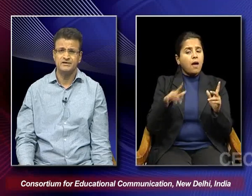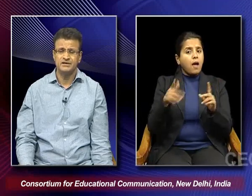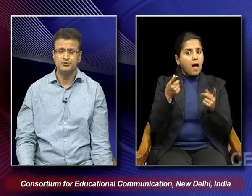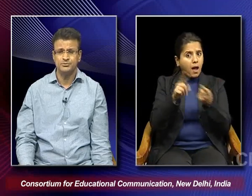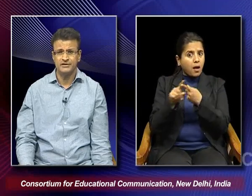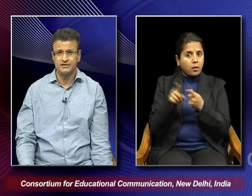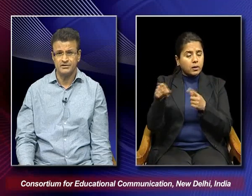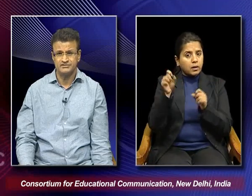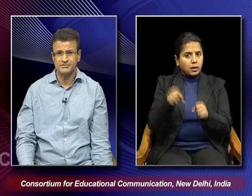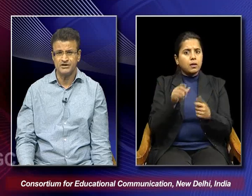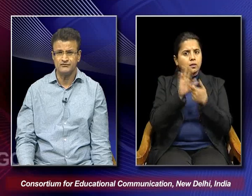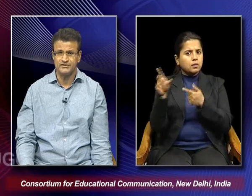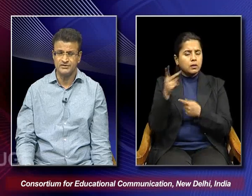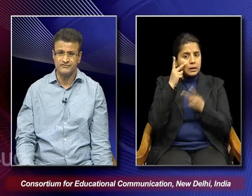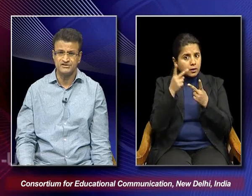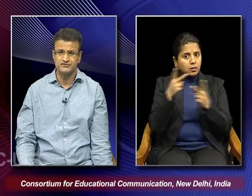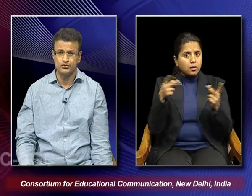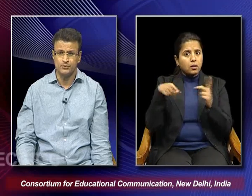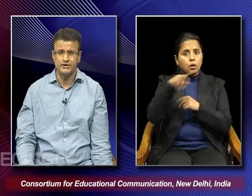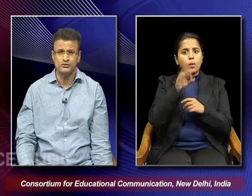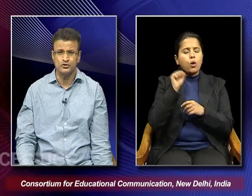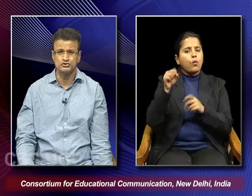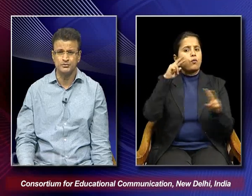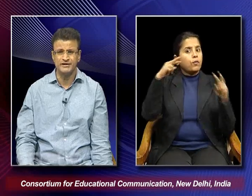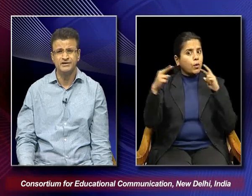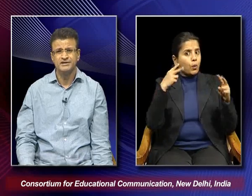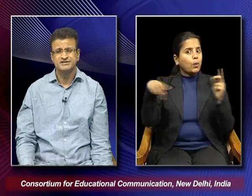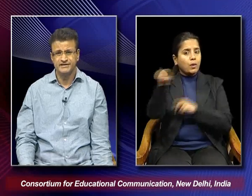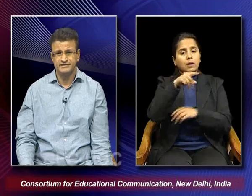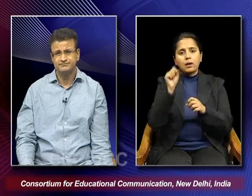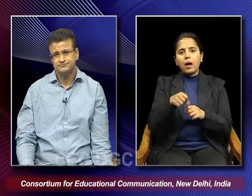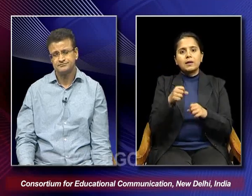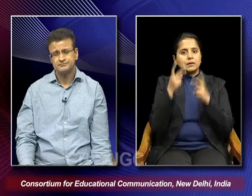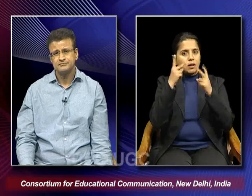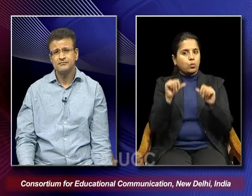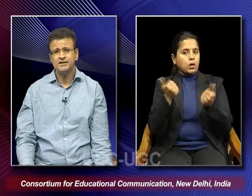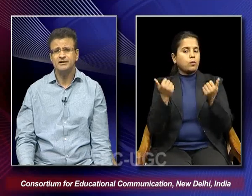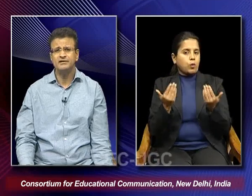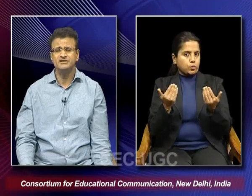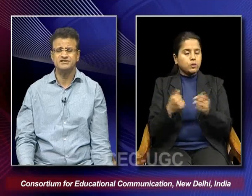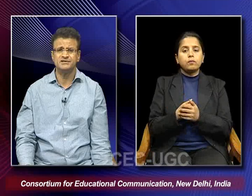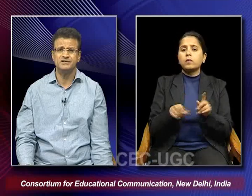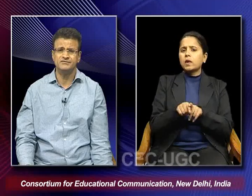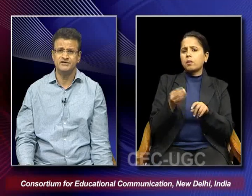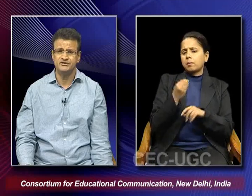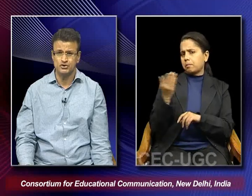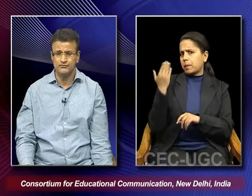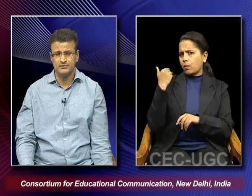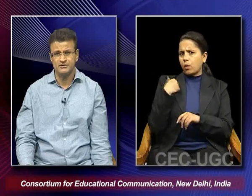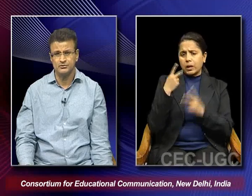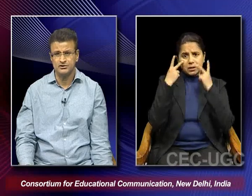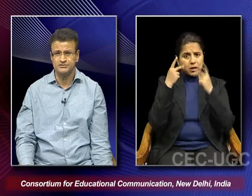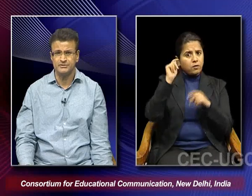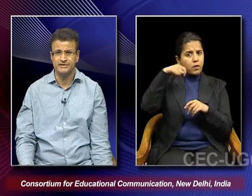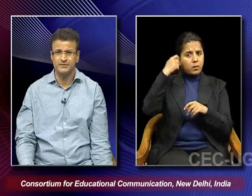they are able to bring some kind of a refreshing viewpoint could also be seen. Then recently we saw a film